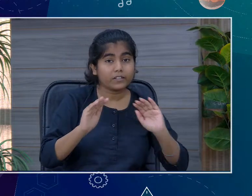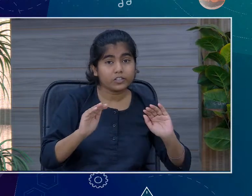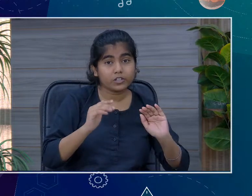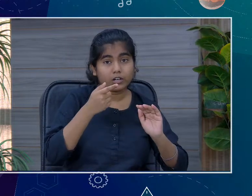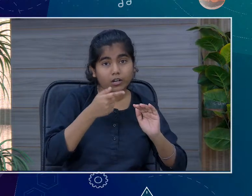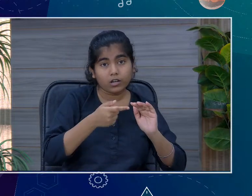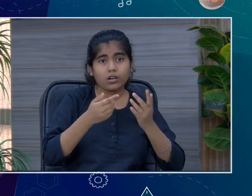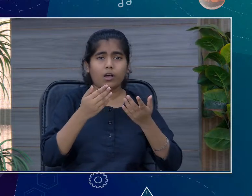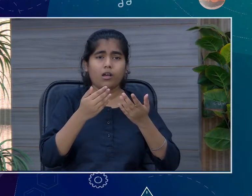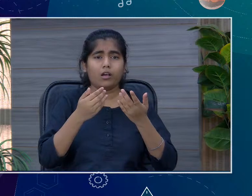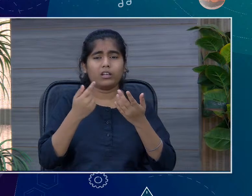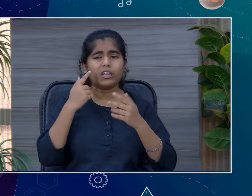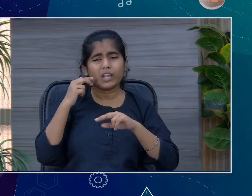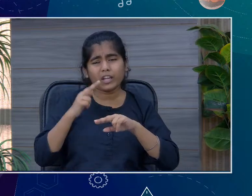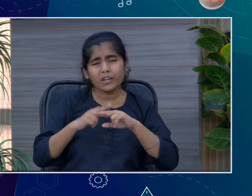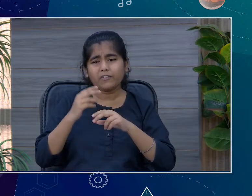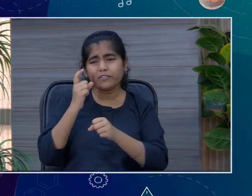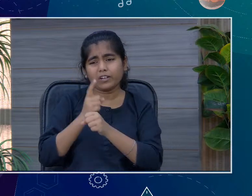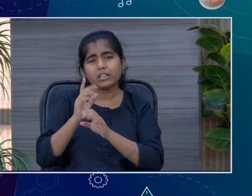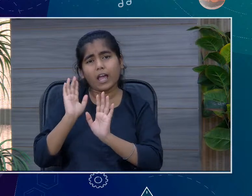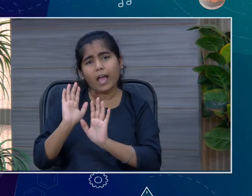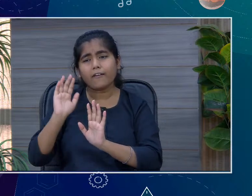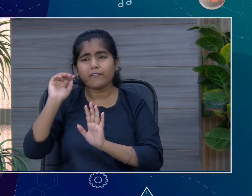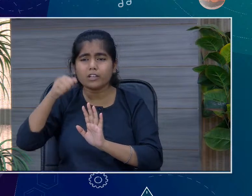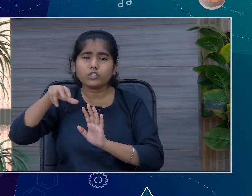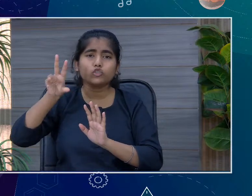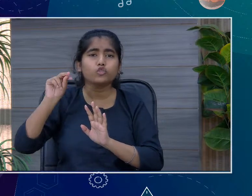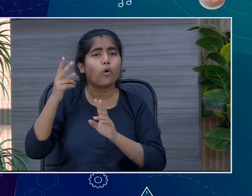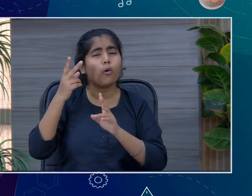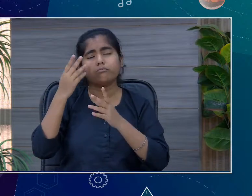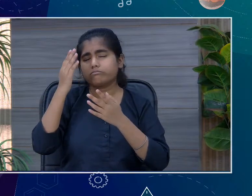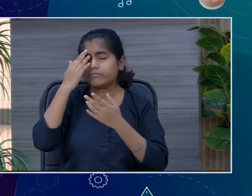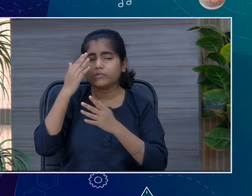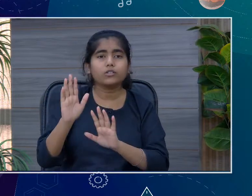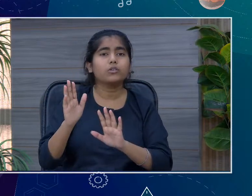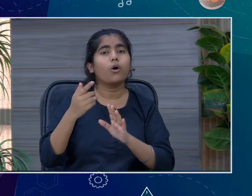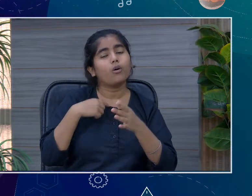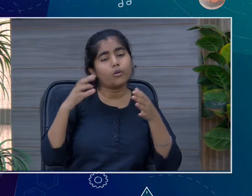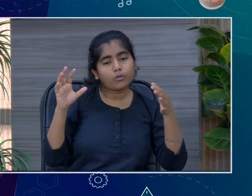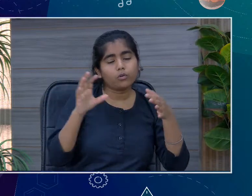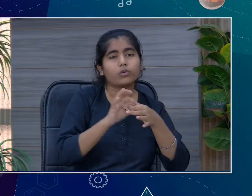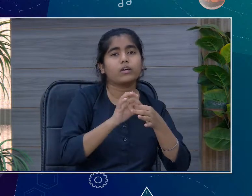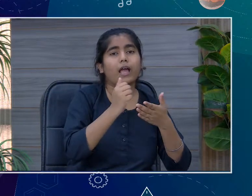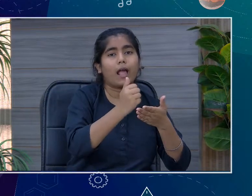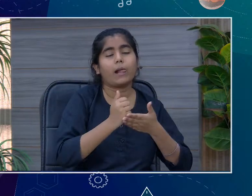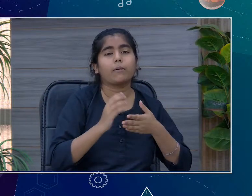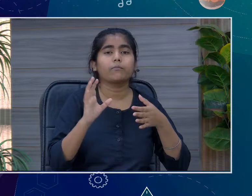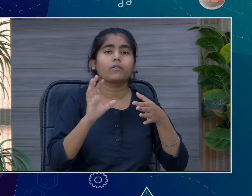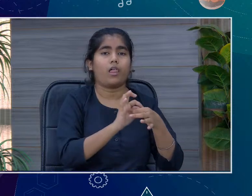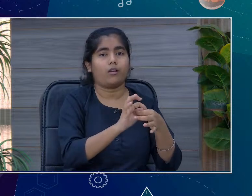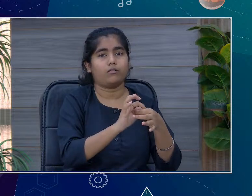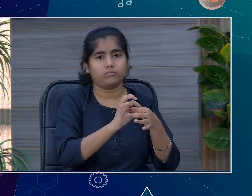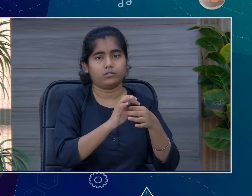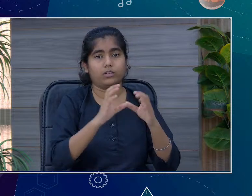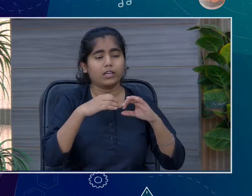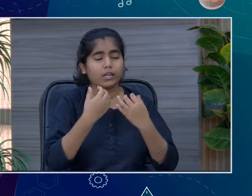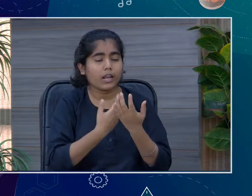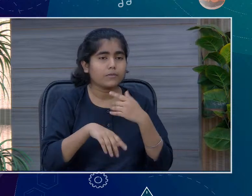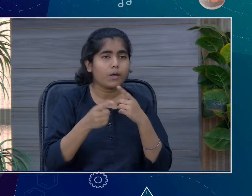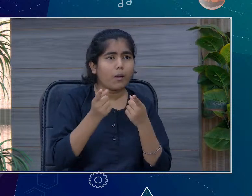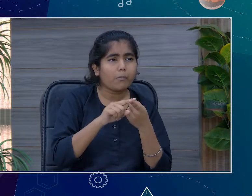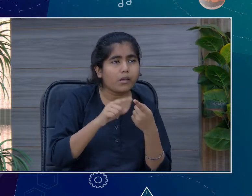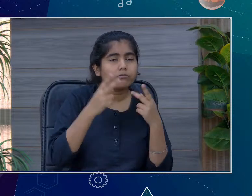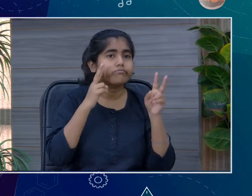their peers, their teachers may not know sign language, it will help them to connect of what is going on in the classroom. Mm-hmm. They